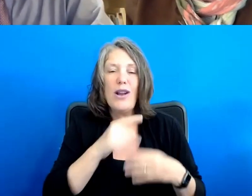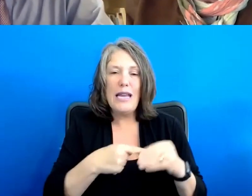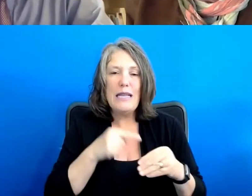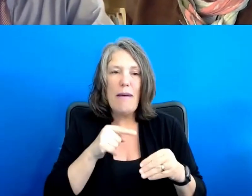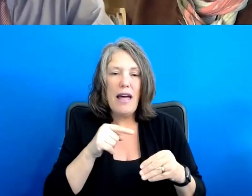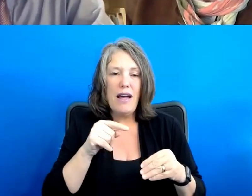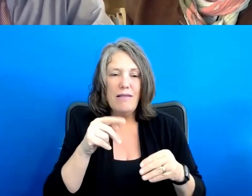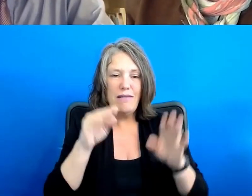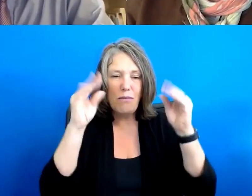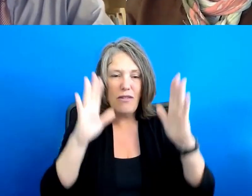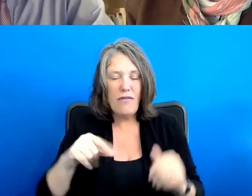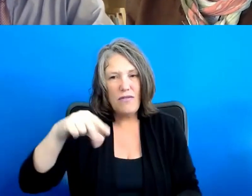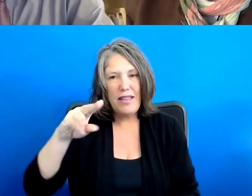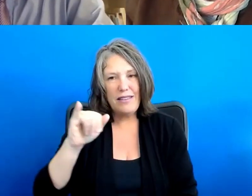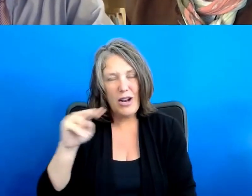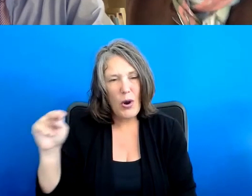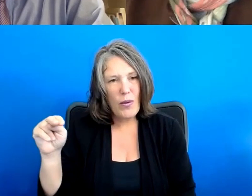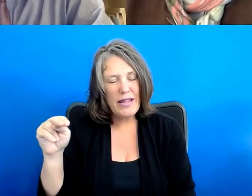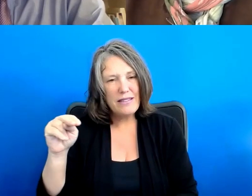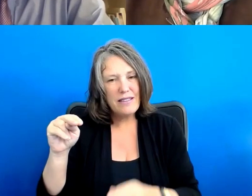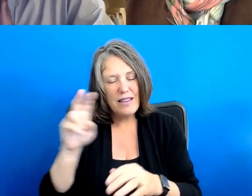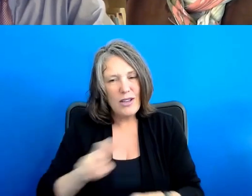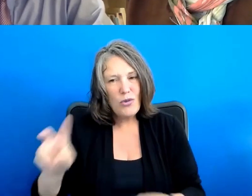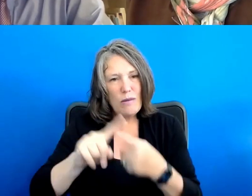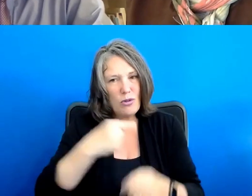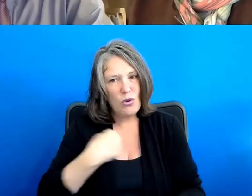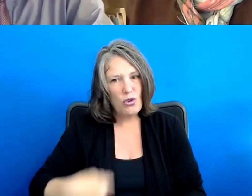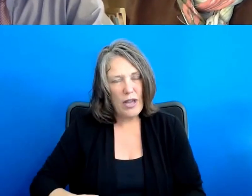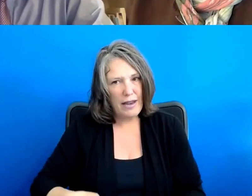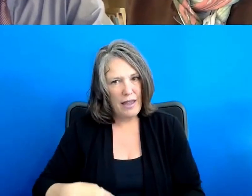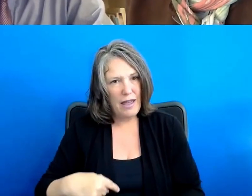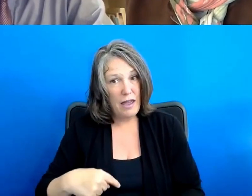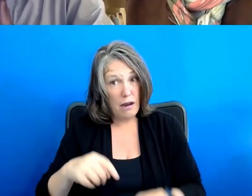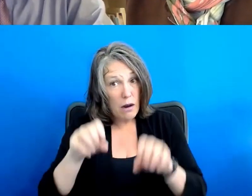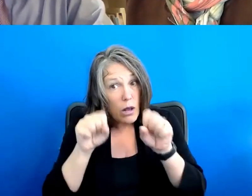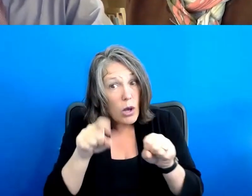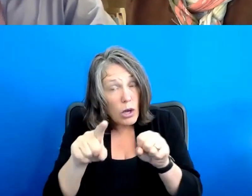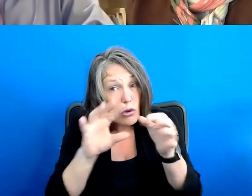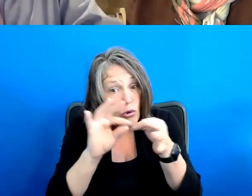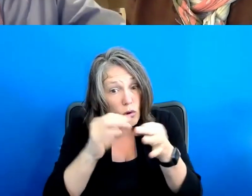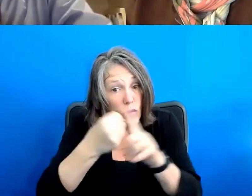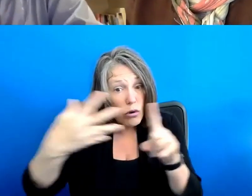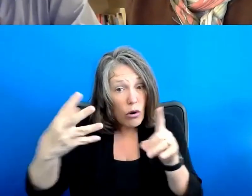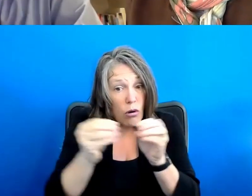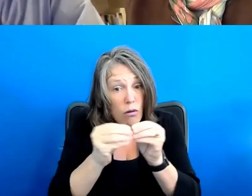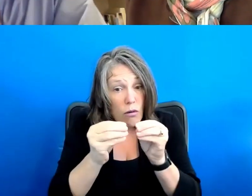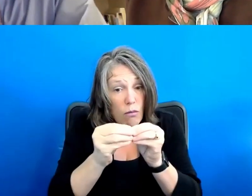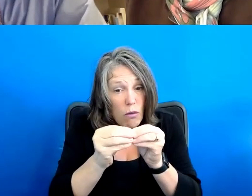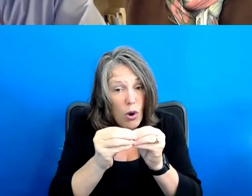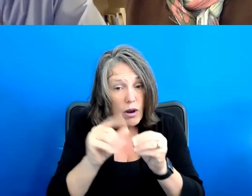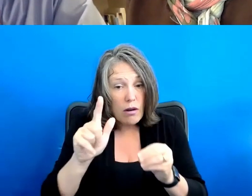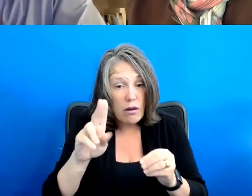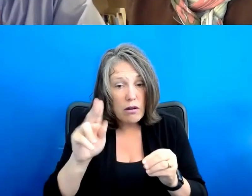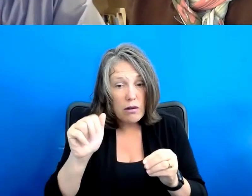China. Maybe that's happening, we're not sure. Would it be possible to share what this trip will be for and possible chances for collaborations